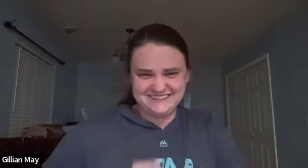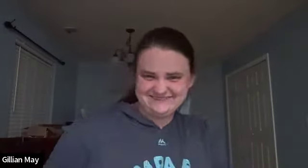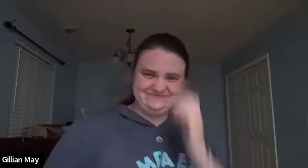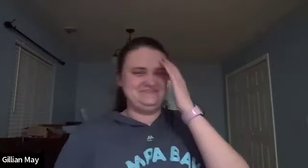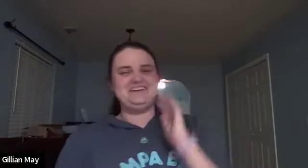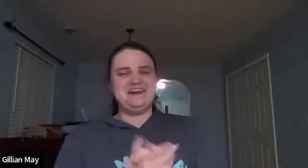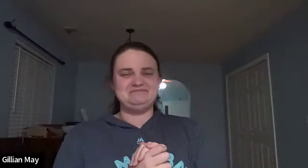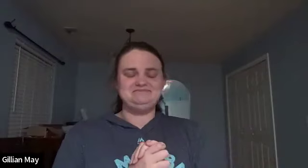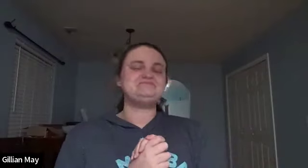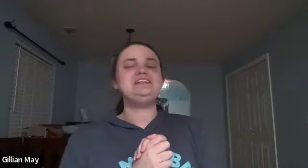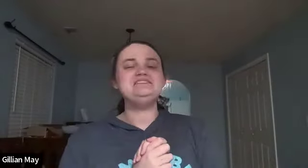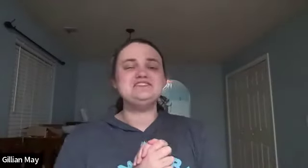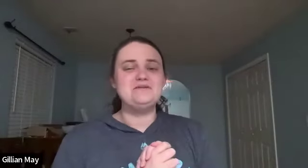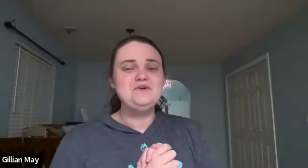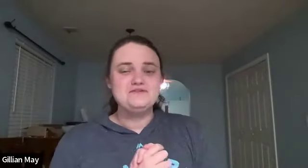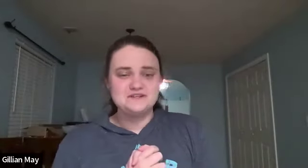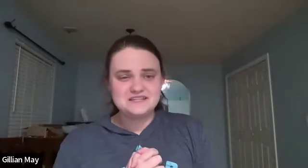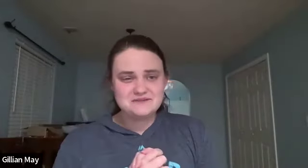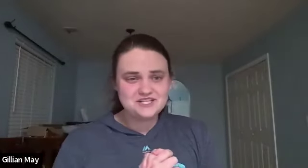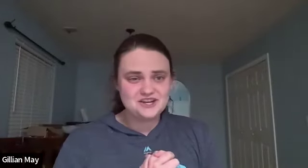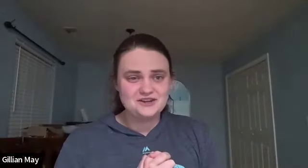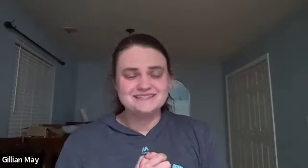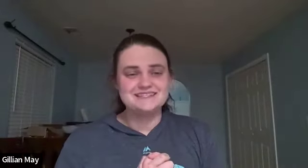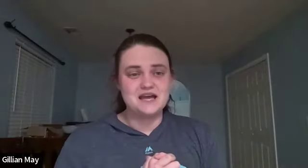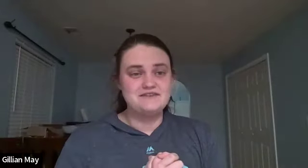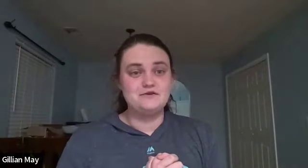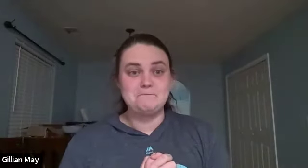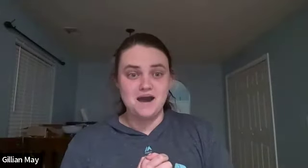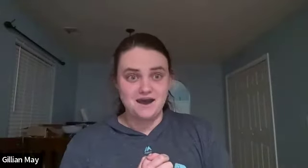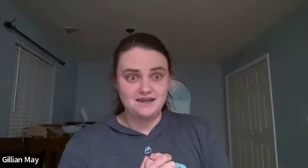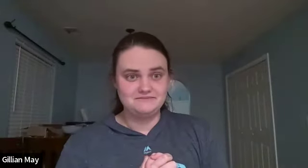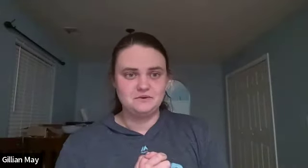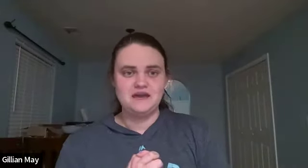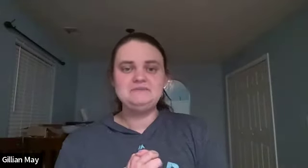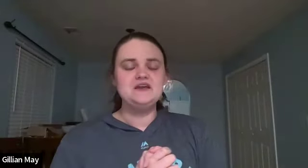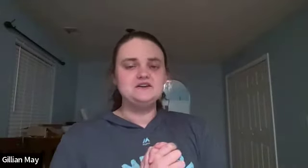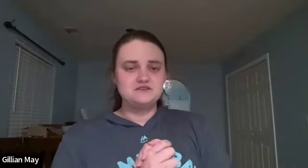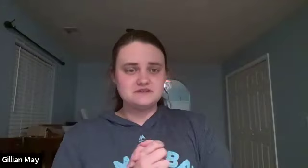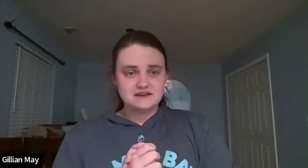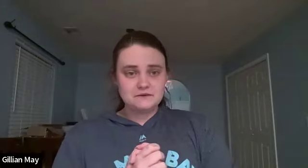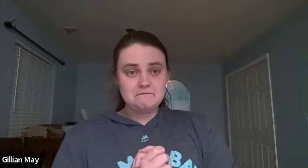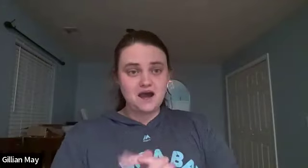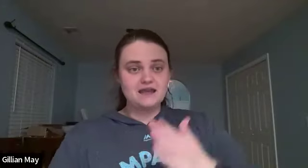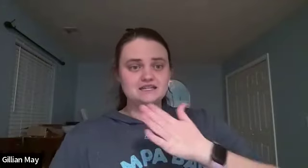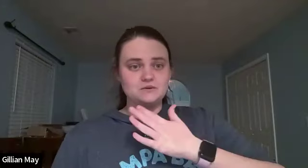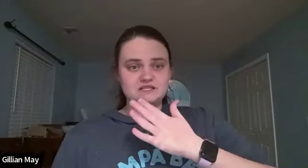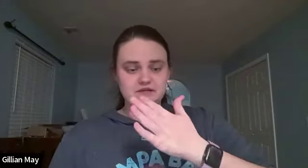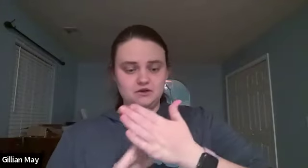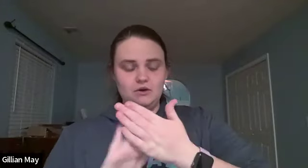you. Okay. So first thing I'm going to show you is the sign for my, okay? So the sign for my is going to be your whole